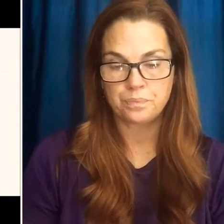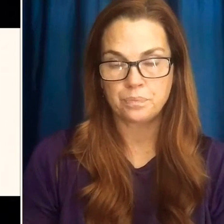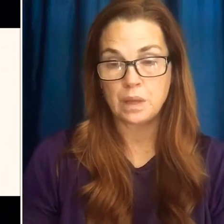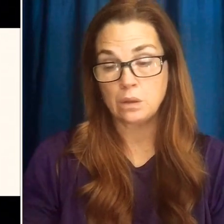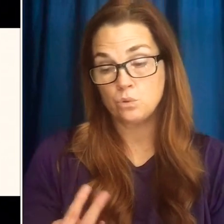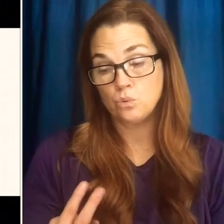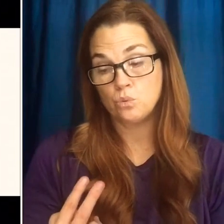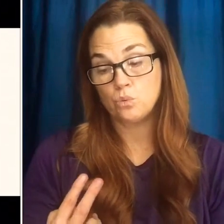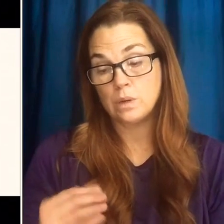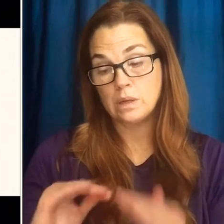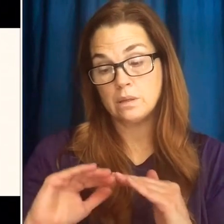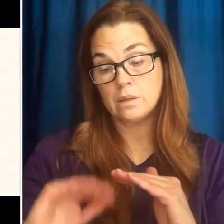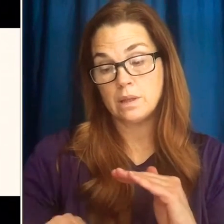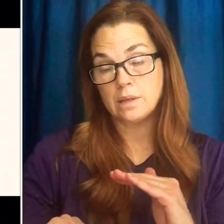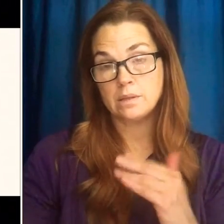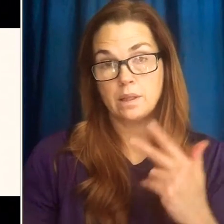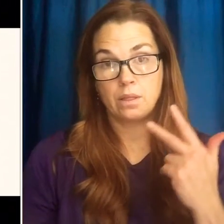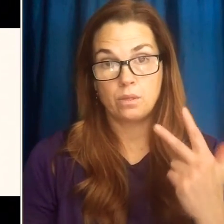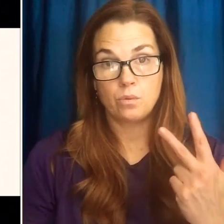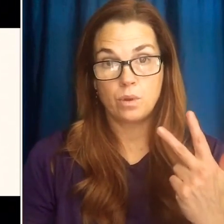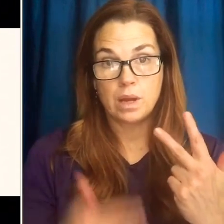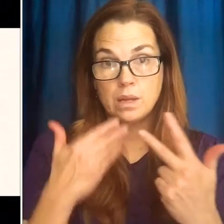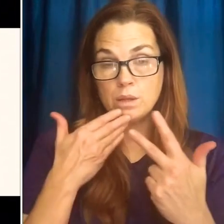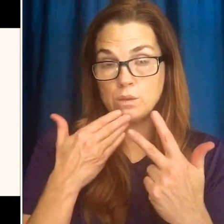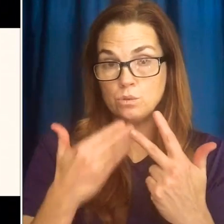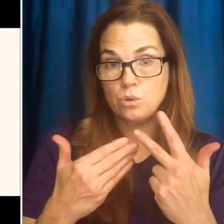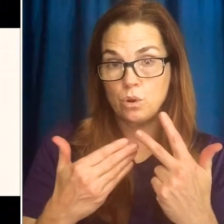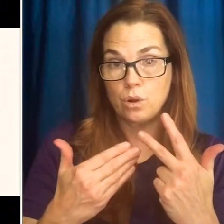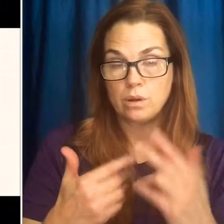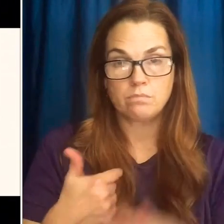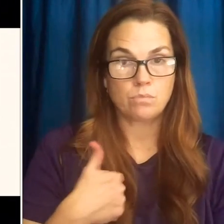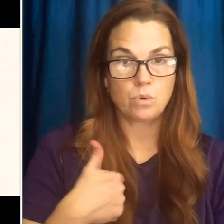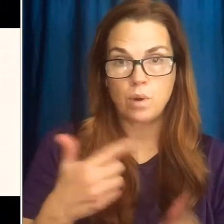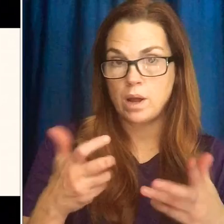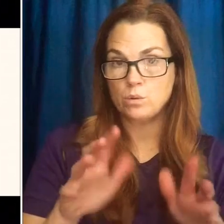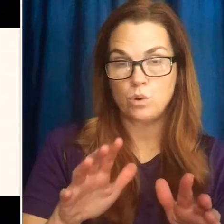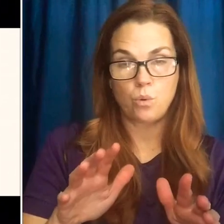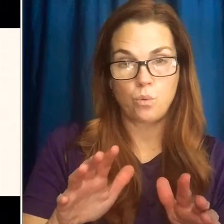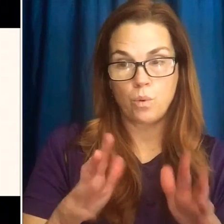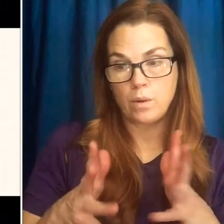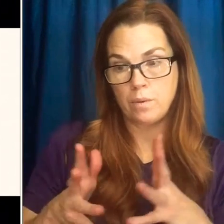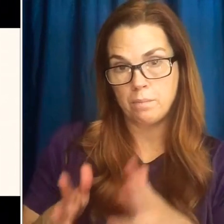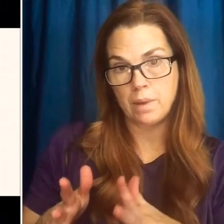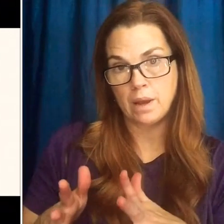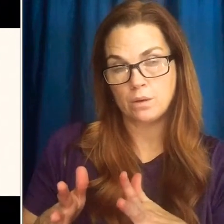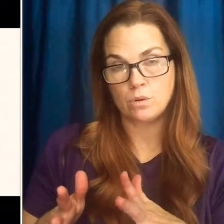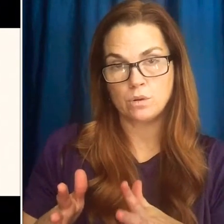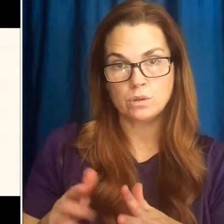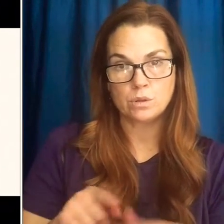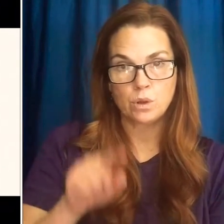want a remainder, so I'm going to add another 0. So I can then bring that down.